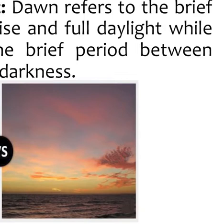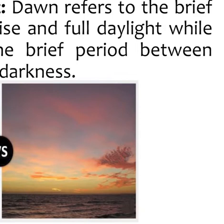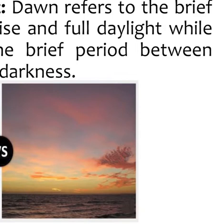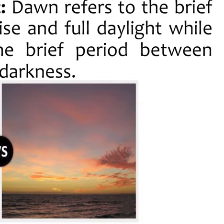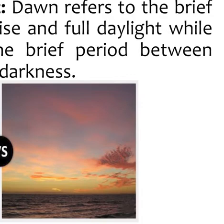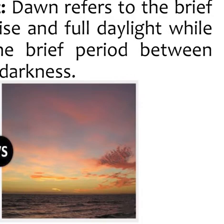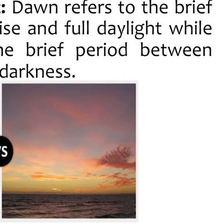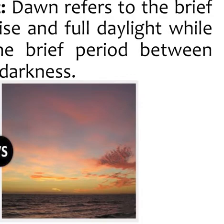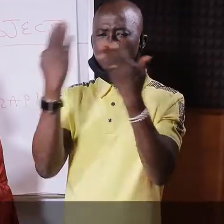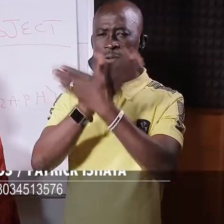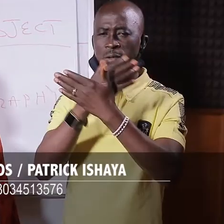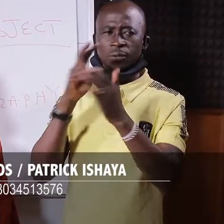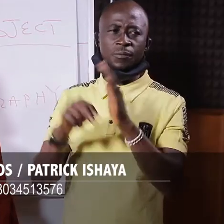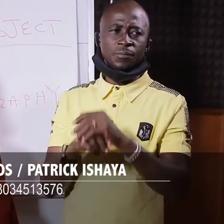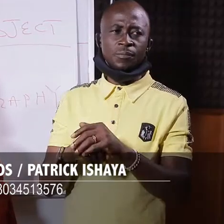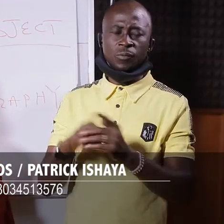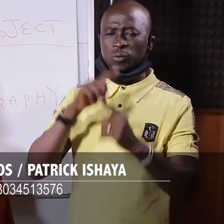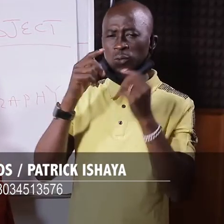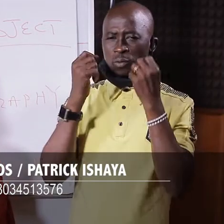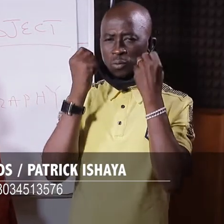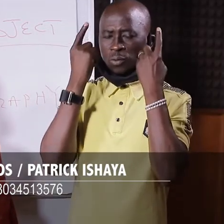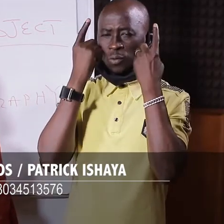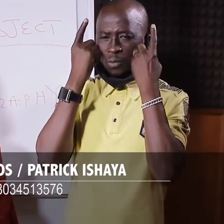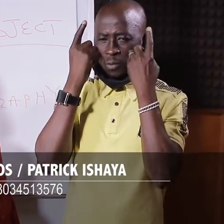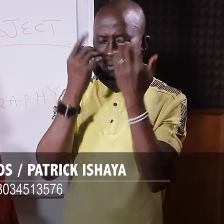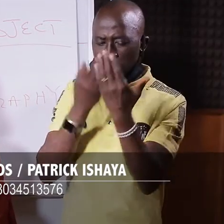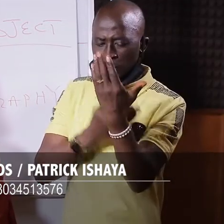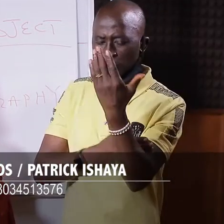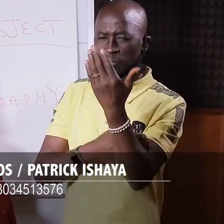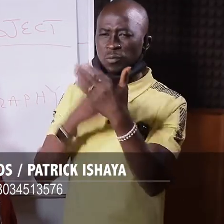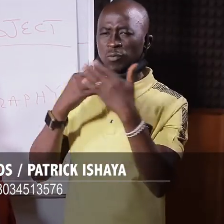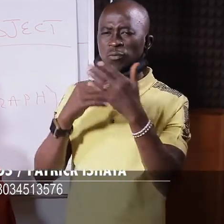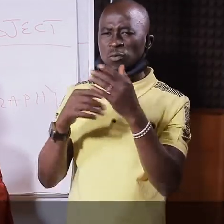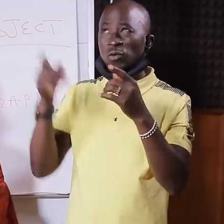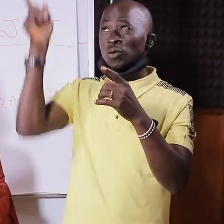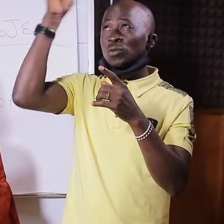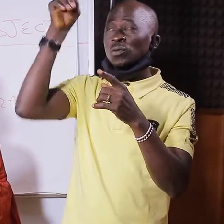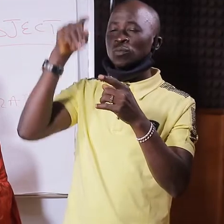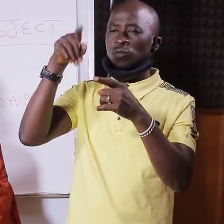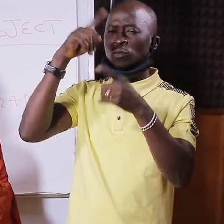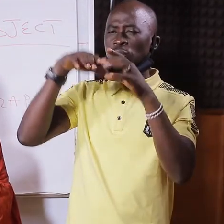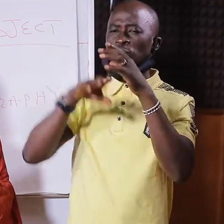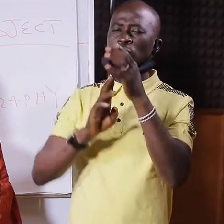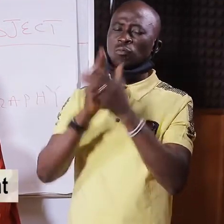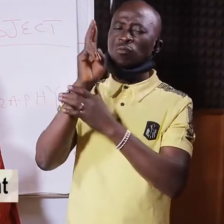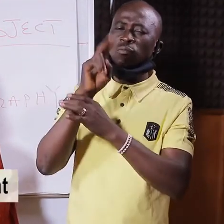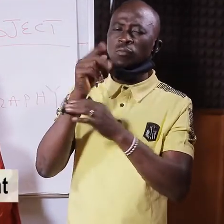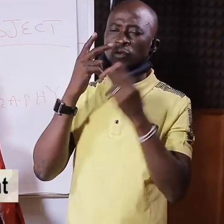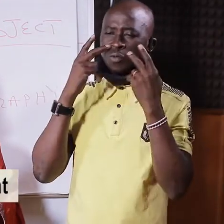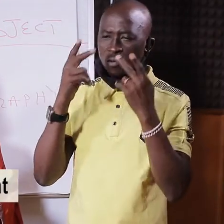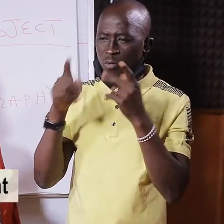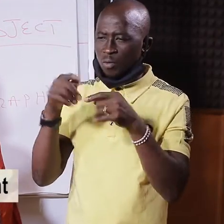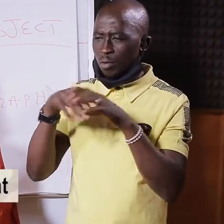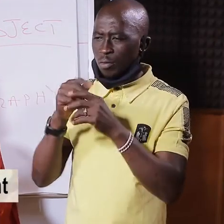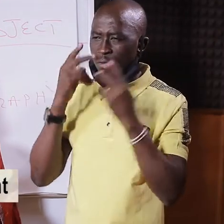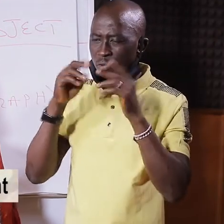complete darkness. When you wake up early in the morning before the sun comes up, you go out, you find out that the